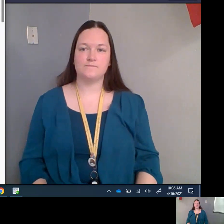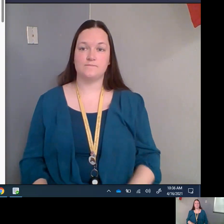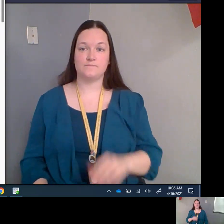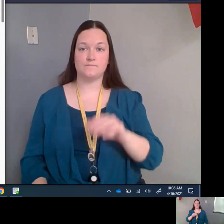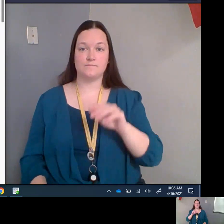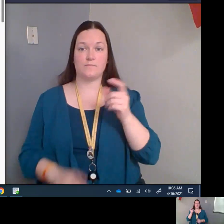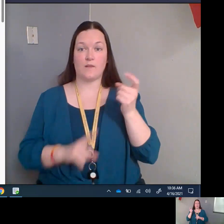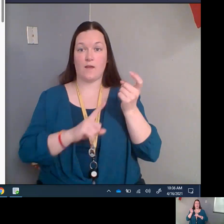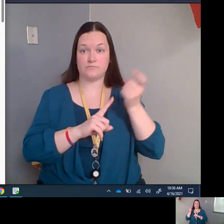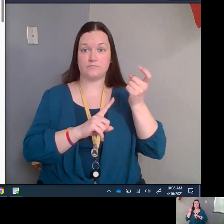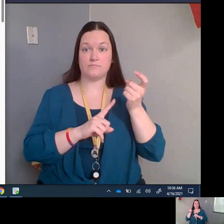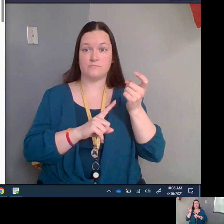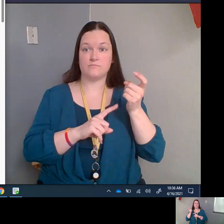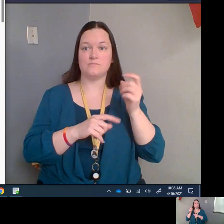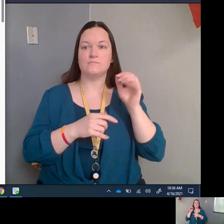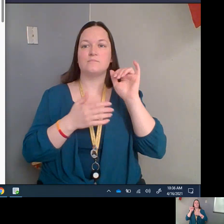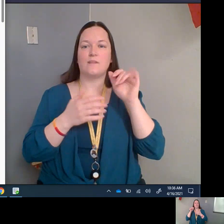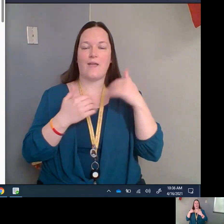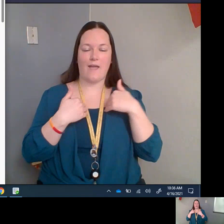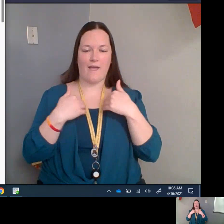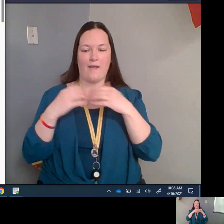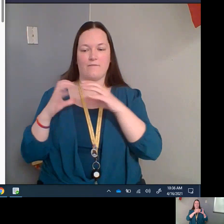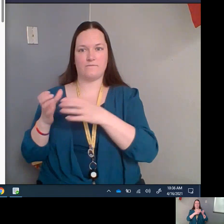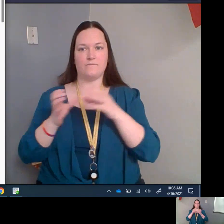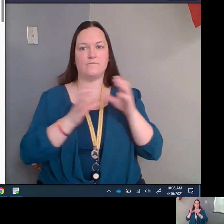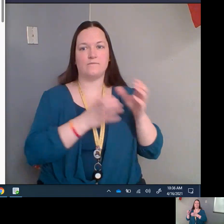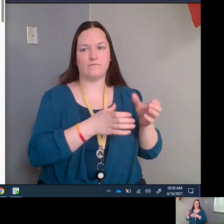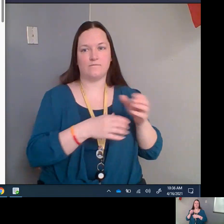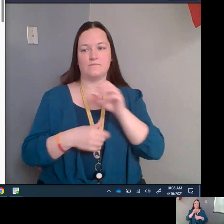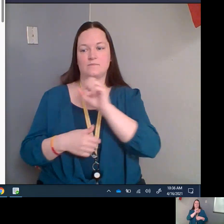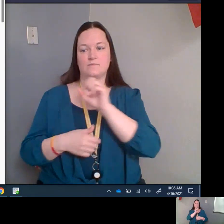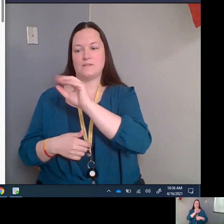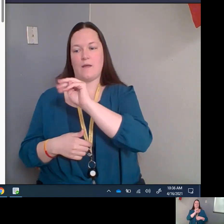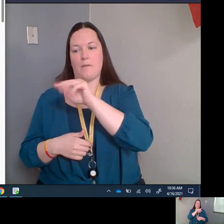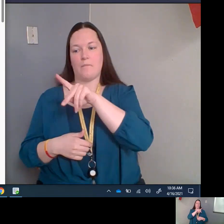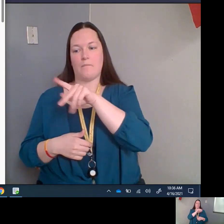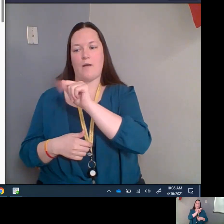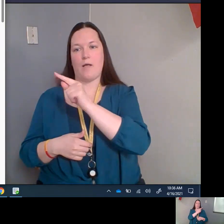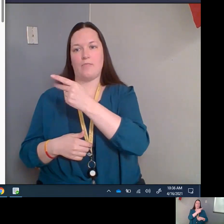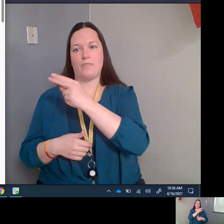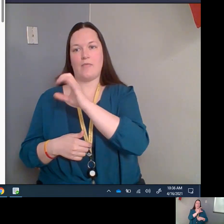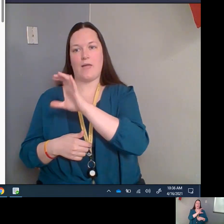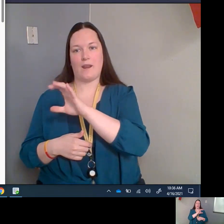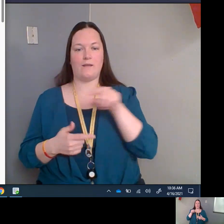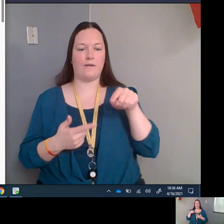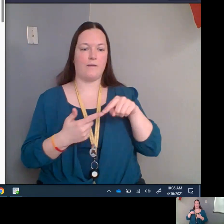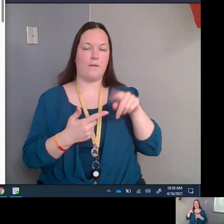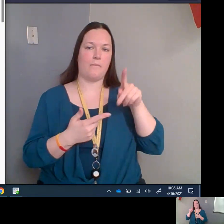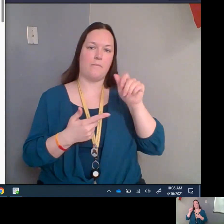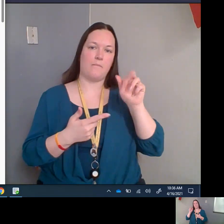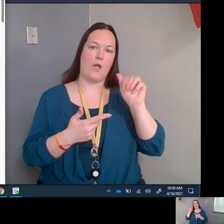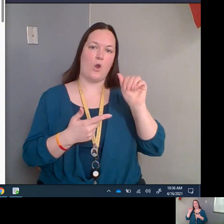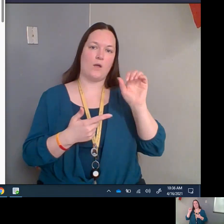The autonomic nervous system is further divided into the sympathetic nervous system and the parasympathetic nervous system.